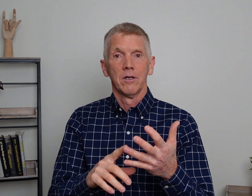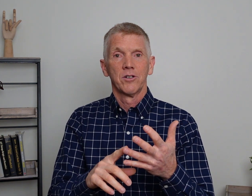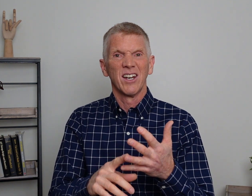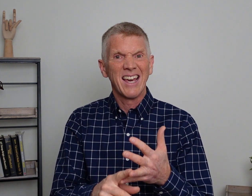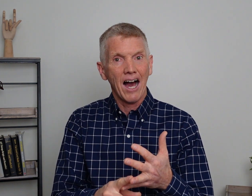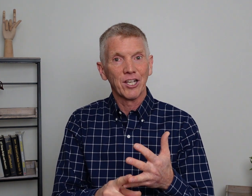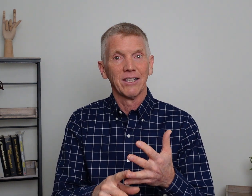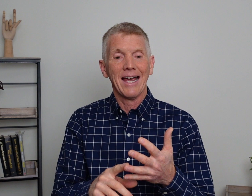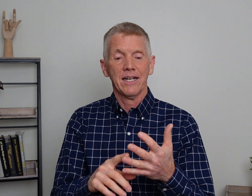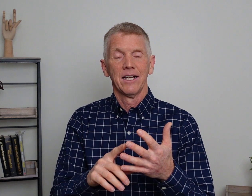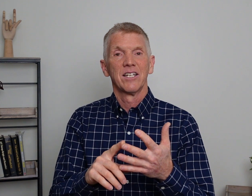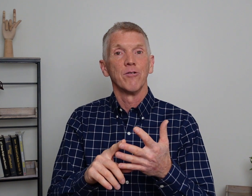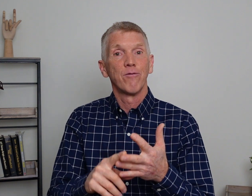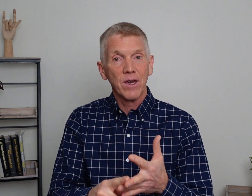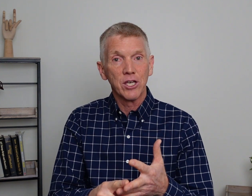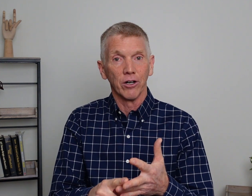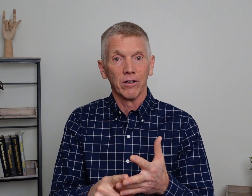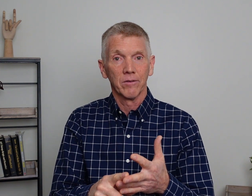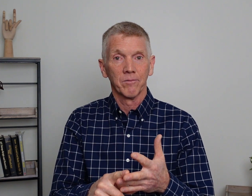to calculate, to figure,